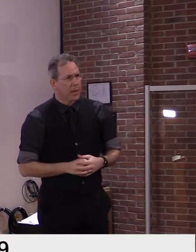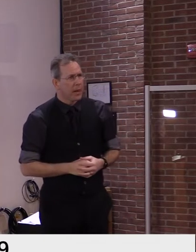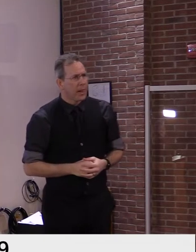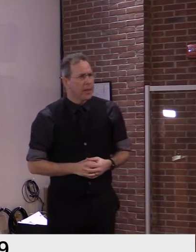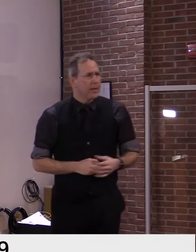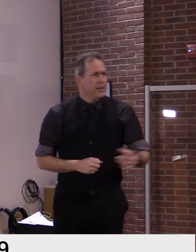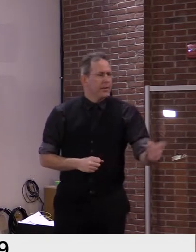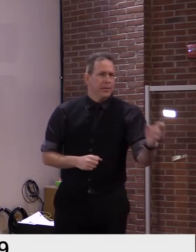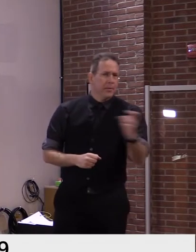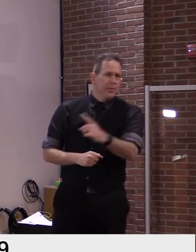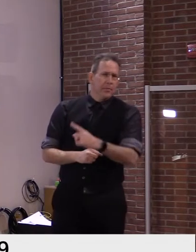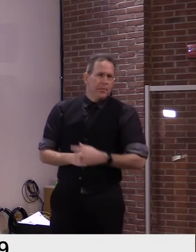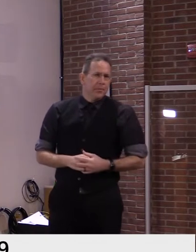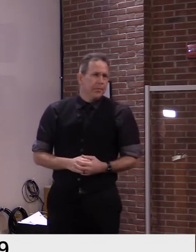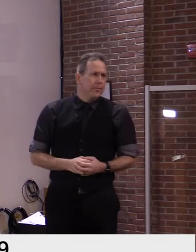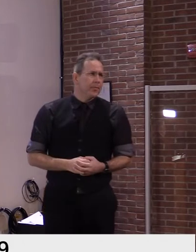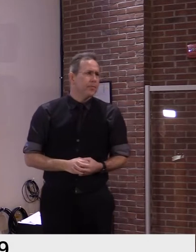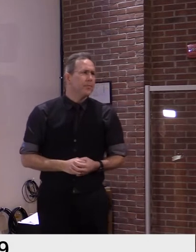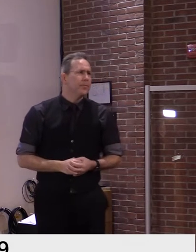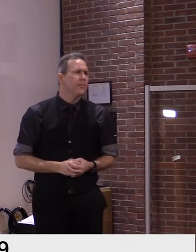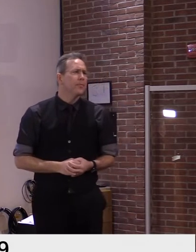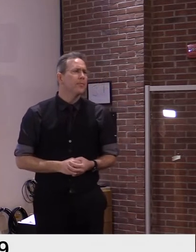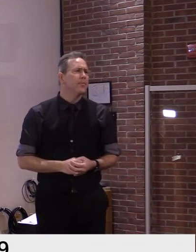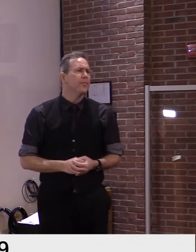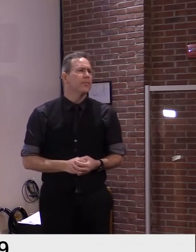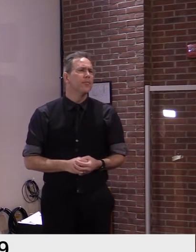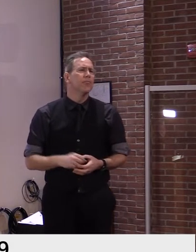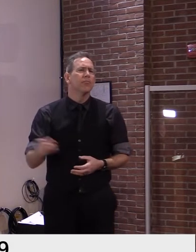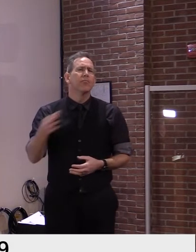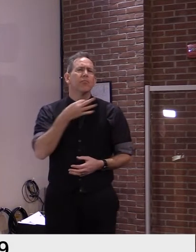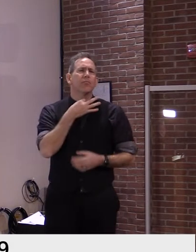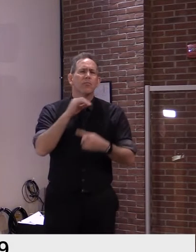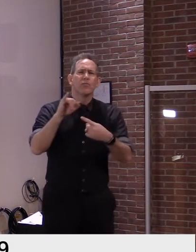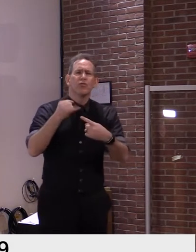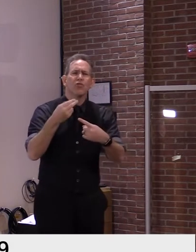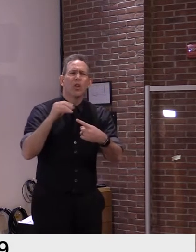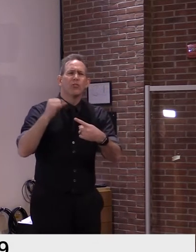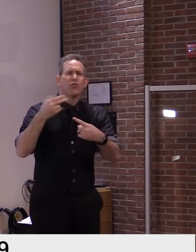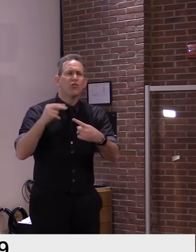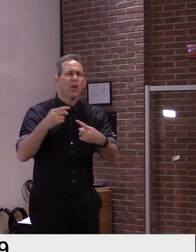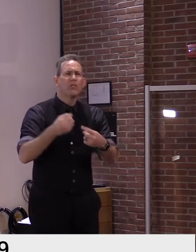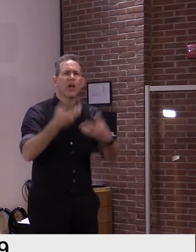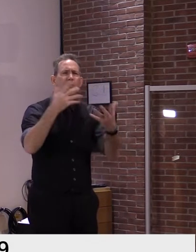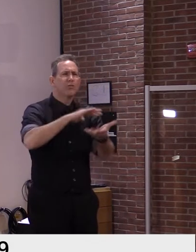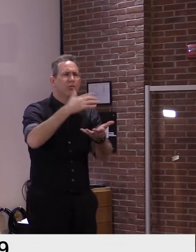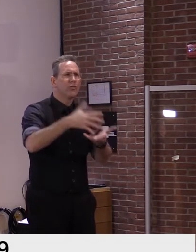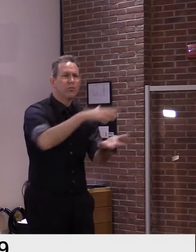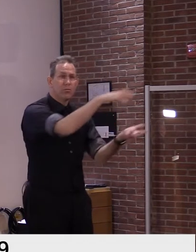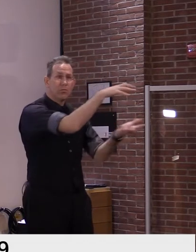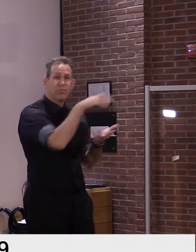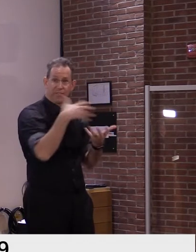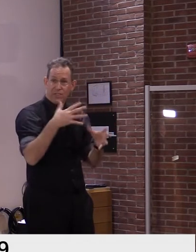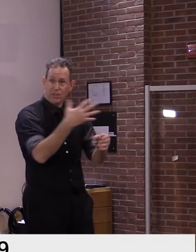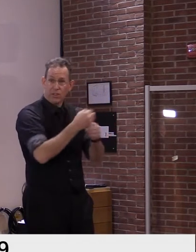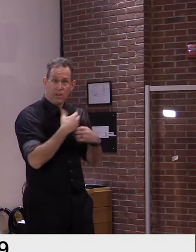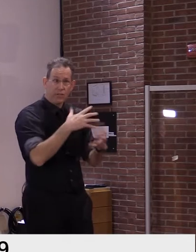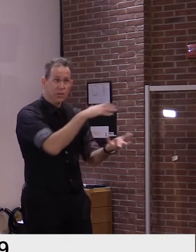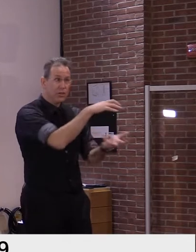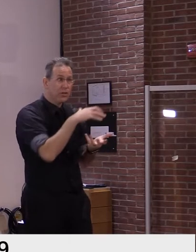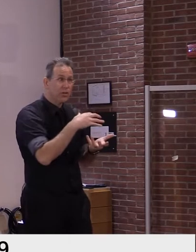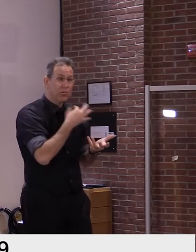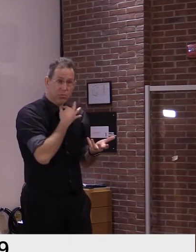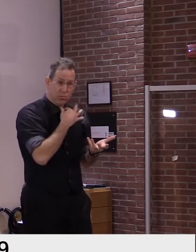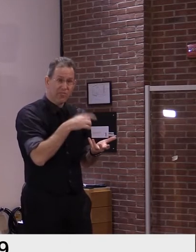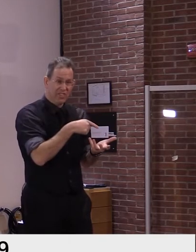how many doses of the Johnson & Johnson vaccine are we going to get? And by opening up the age, or opening